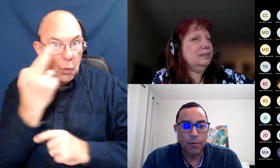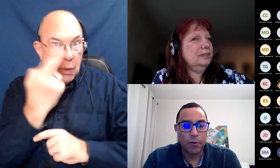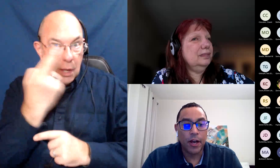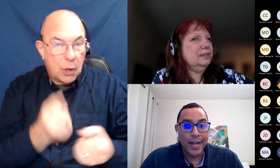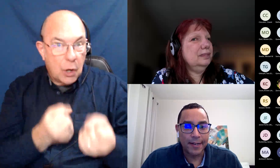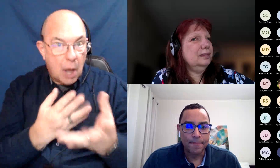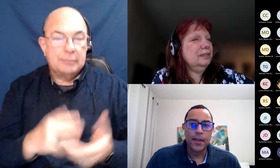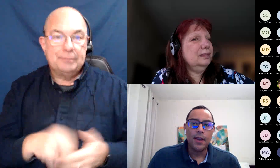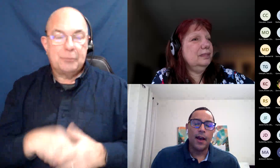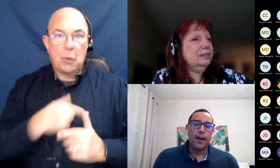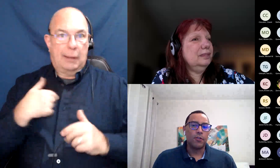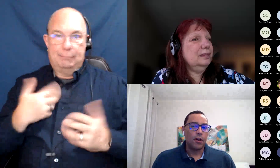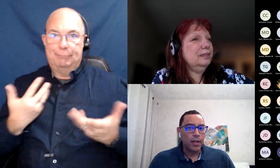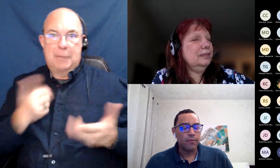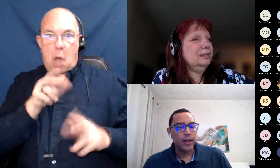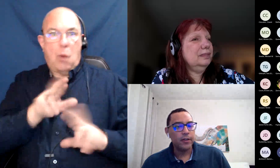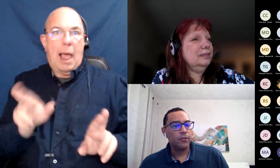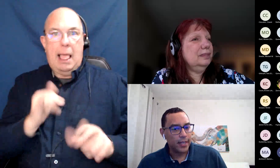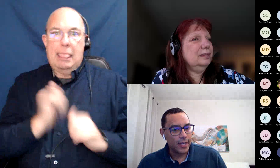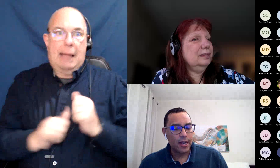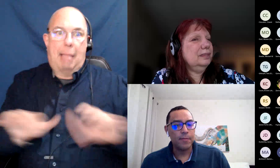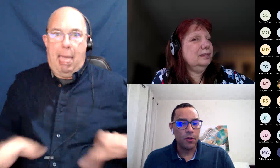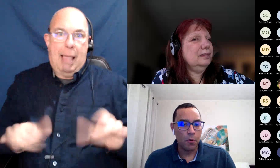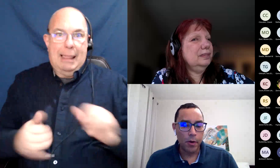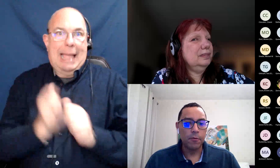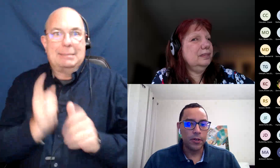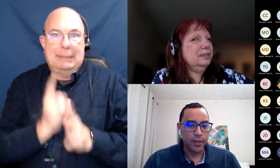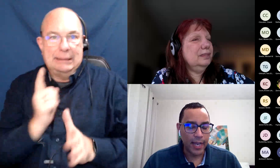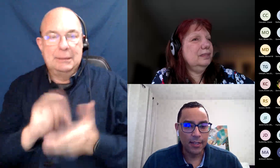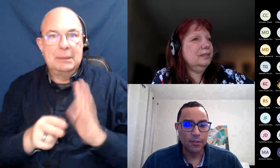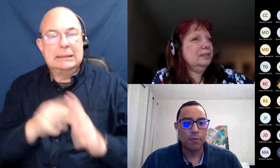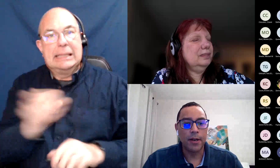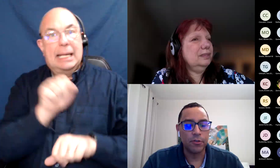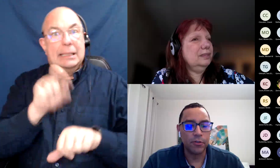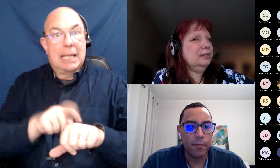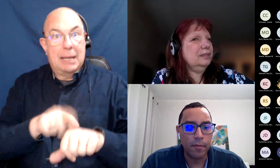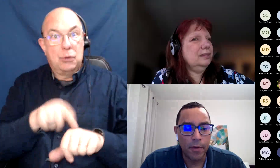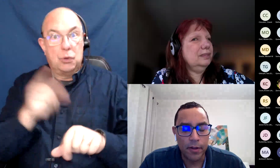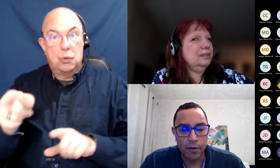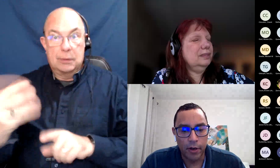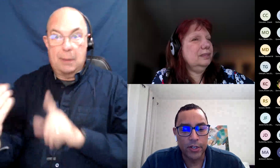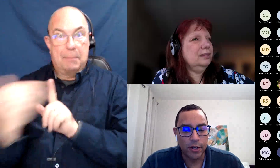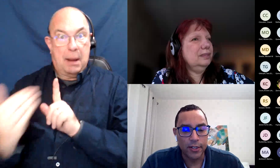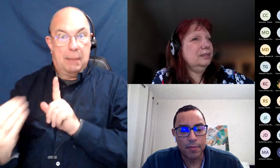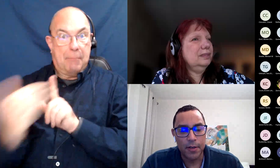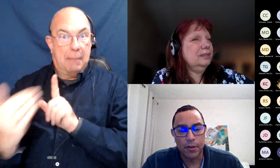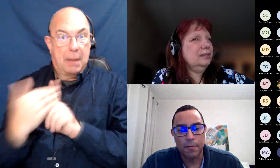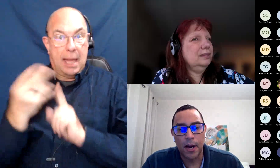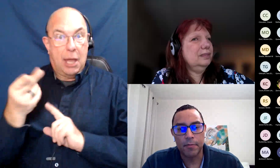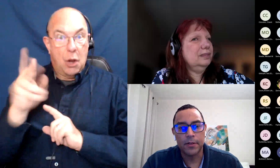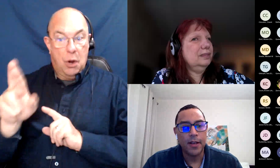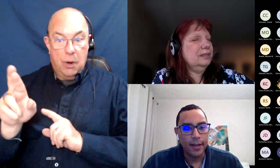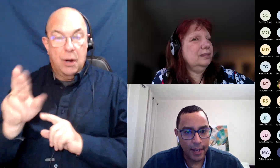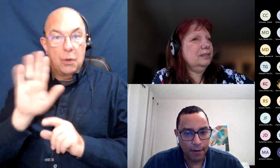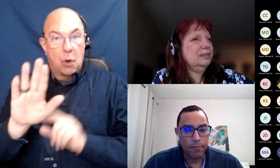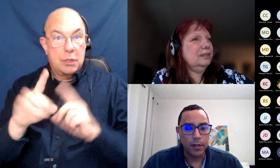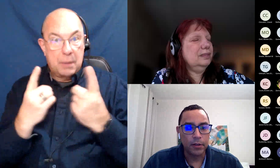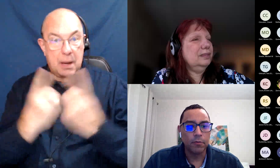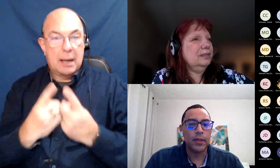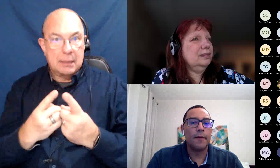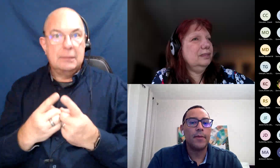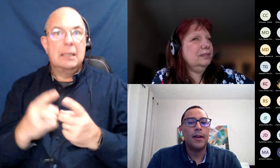cause, well, we're not ready. So I really invite you to take time in your week when you get these reminders from your HR team in your department.